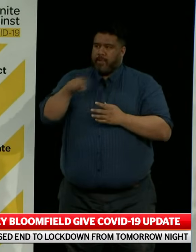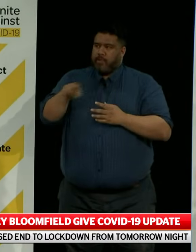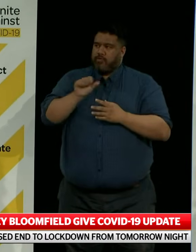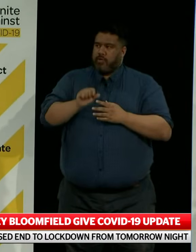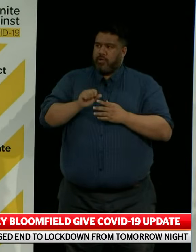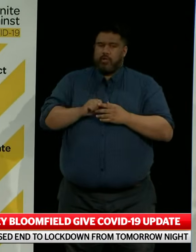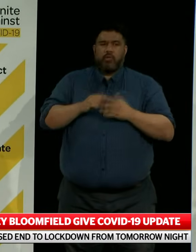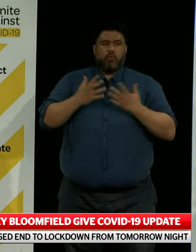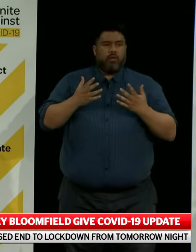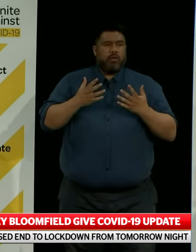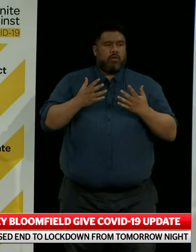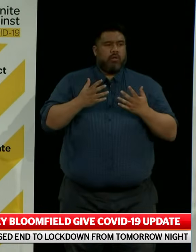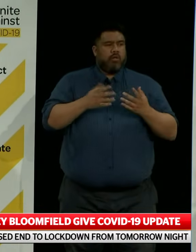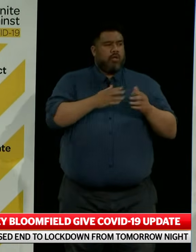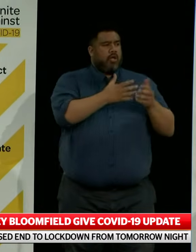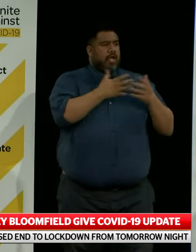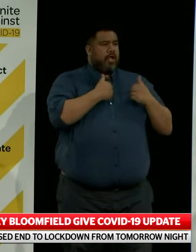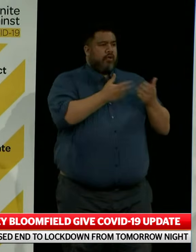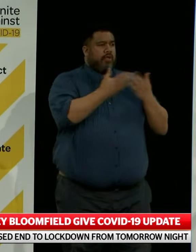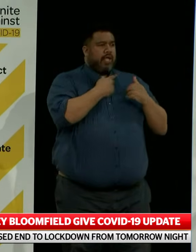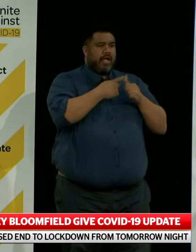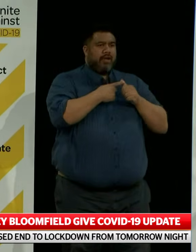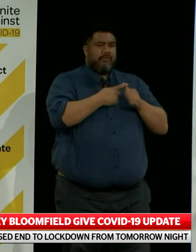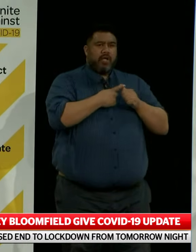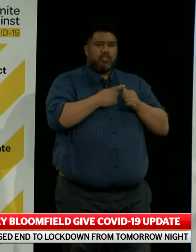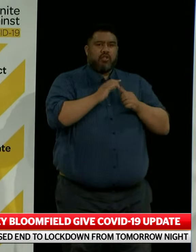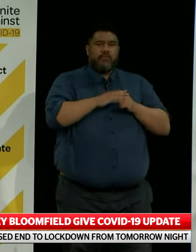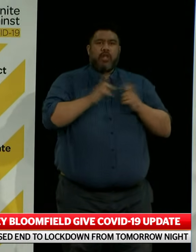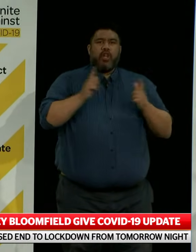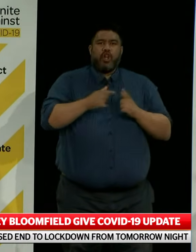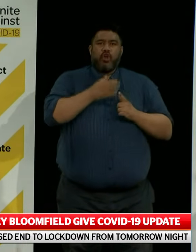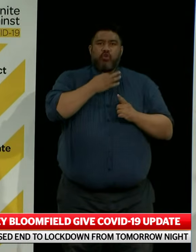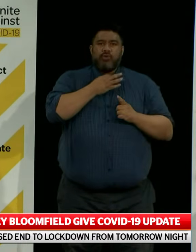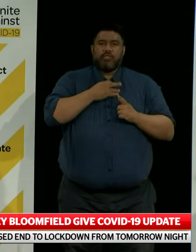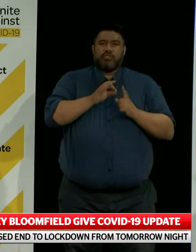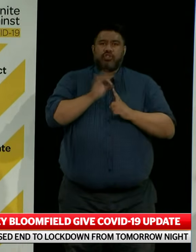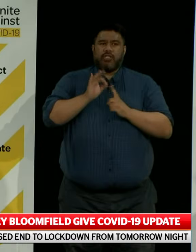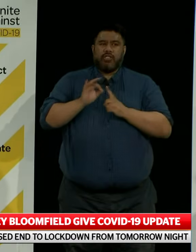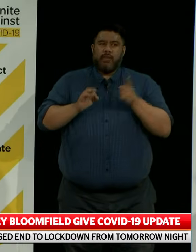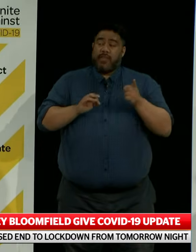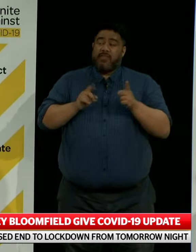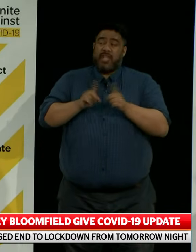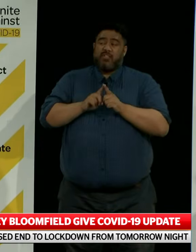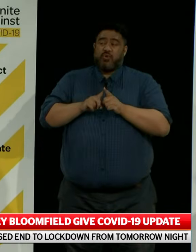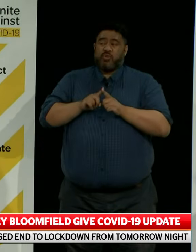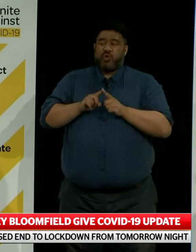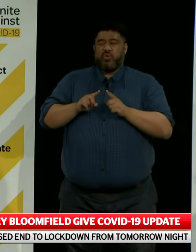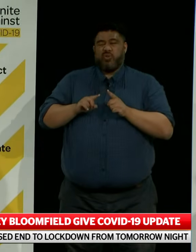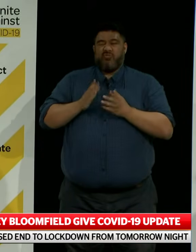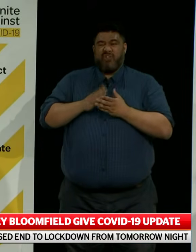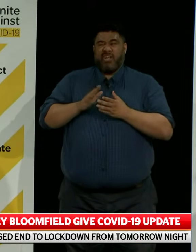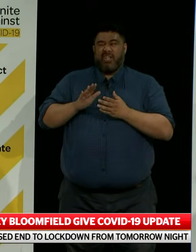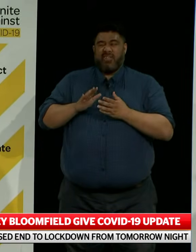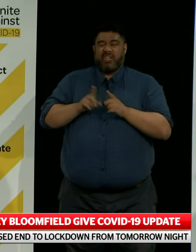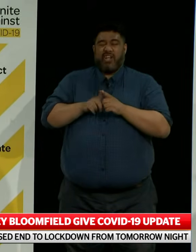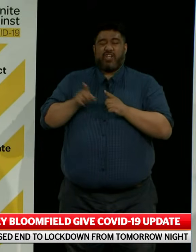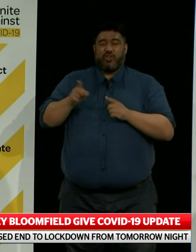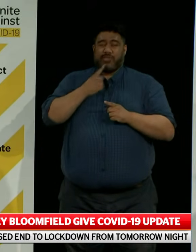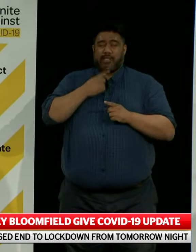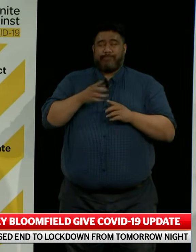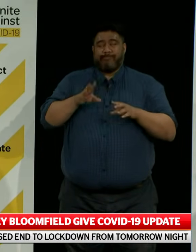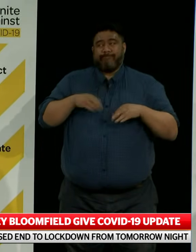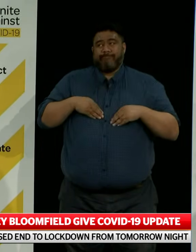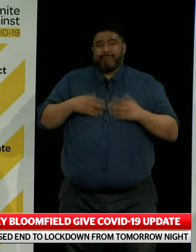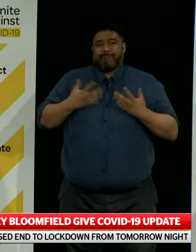today they consider to be low risk to the outbreak. Sure. Is that also a low-key concession that it will contribute